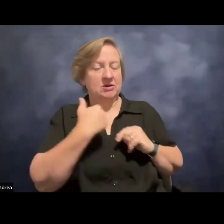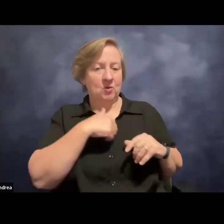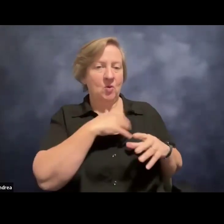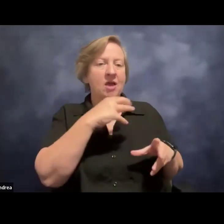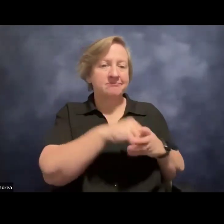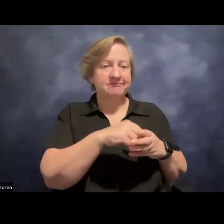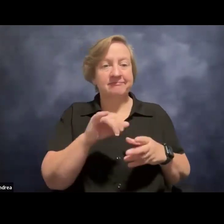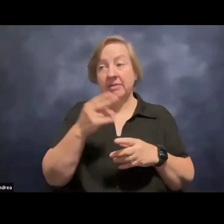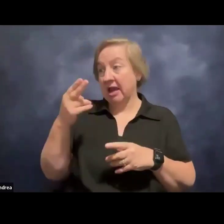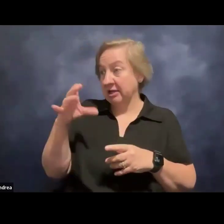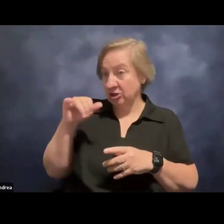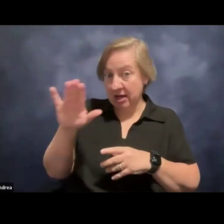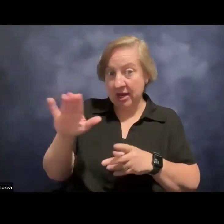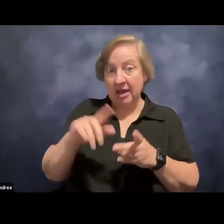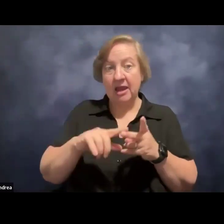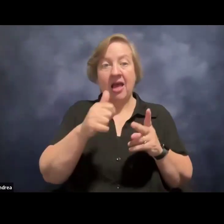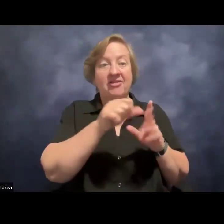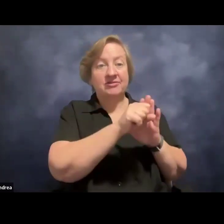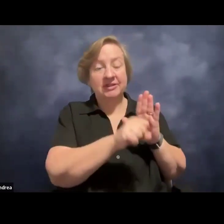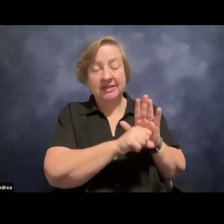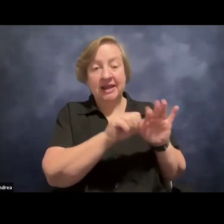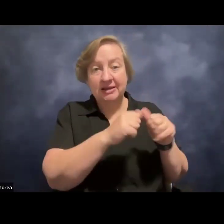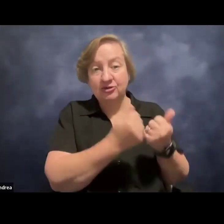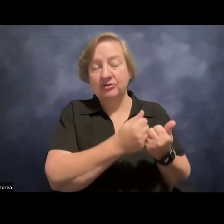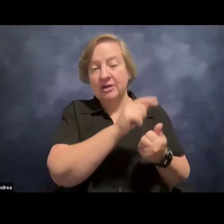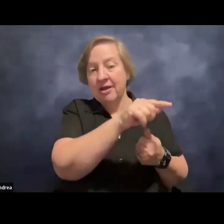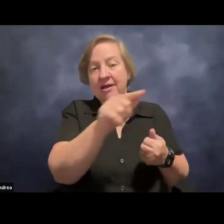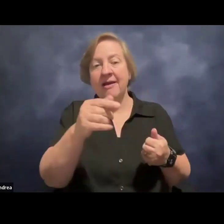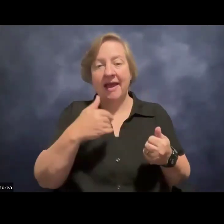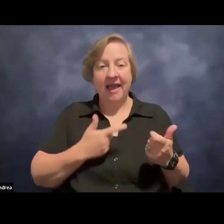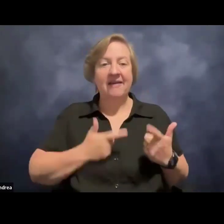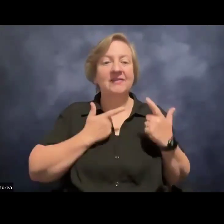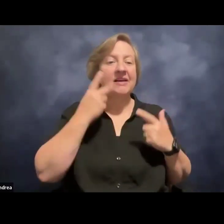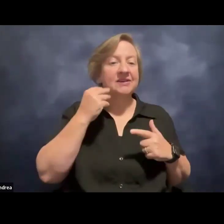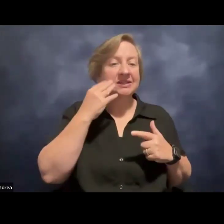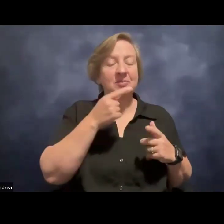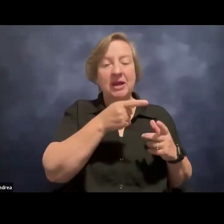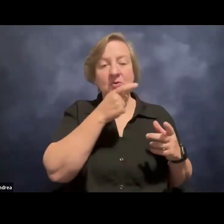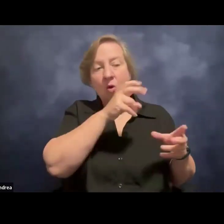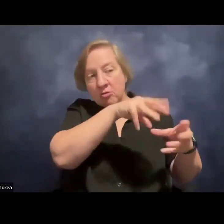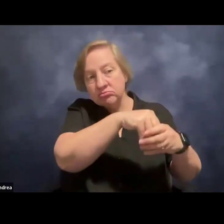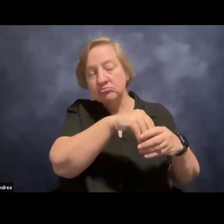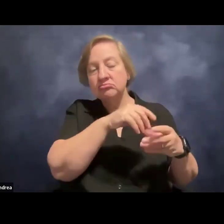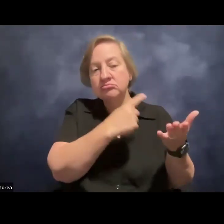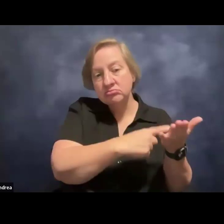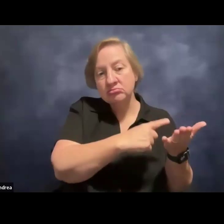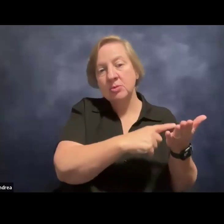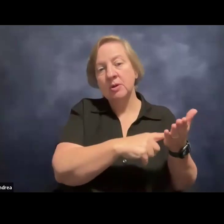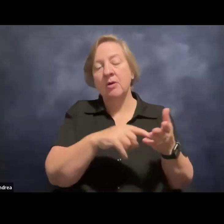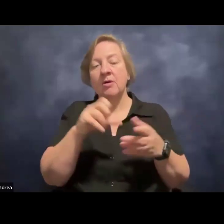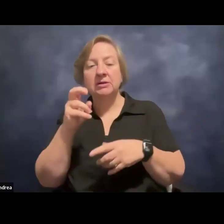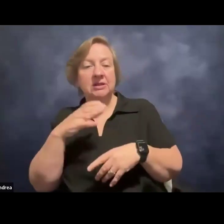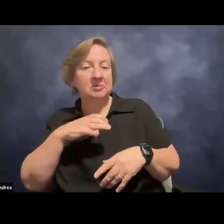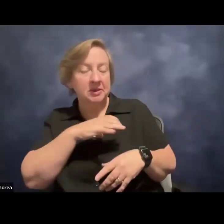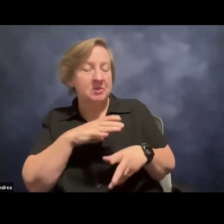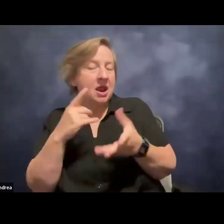convening, or some other state spaces where there is lived experience seats at tables or subcommittees. So we can look